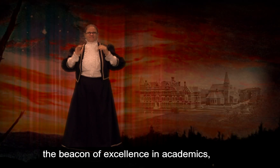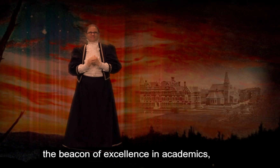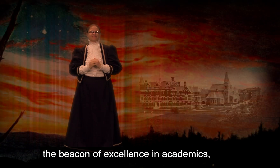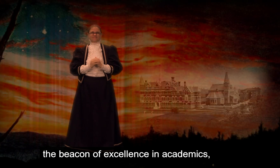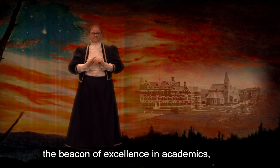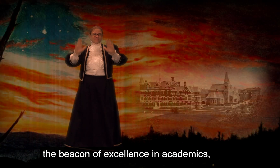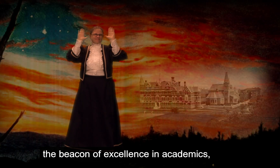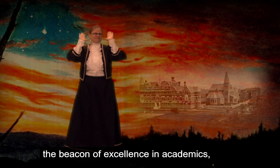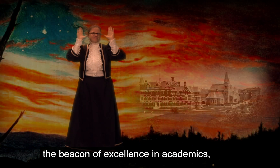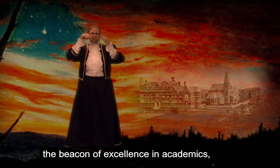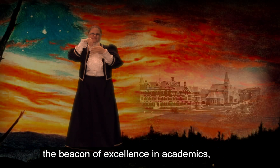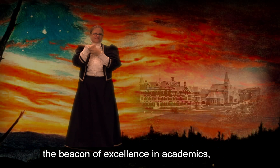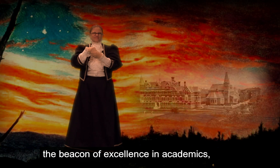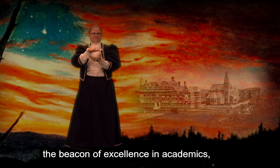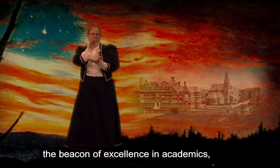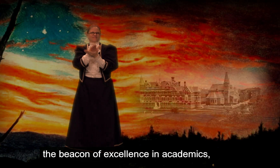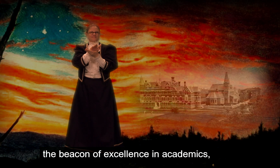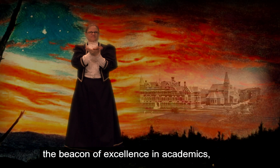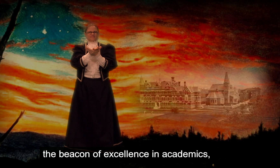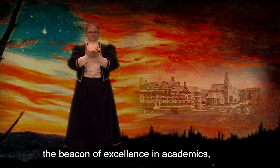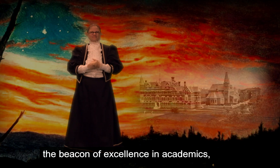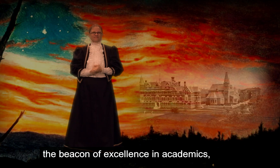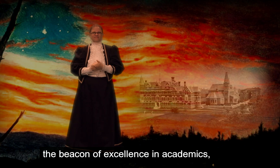the beacon of excellence in academics,